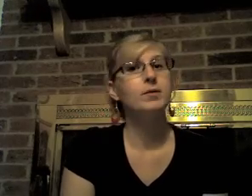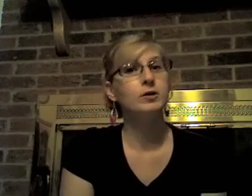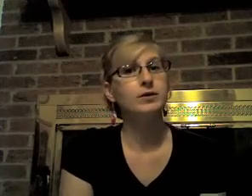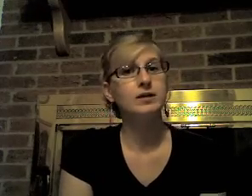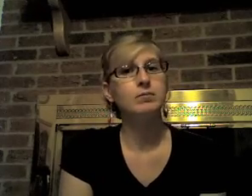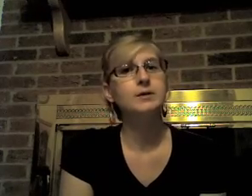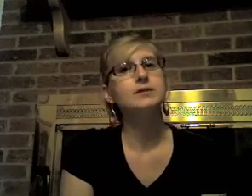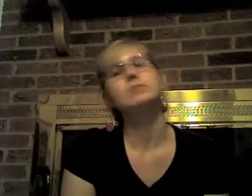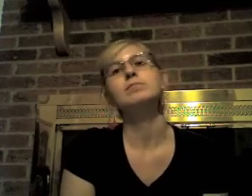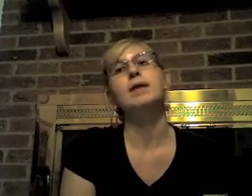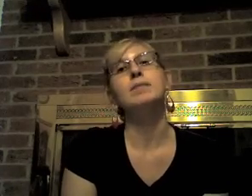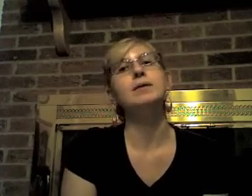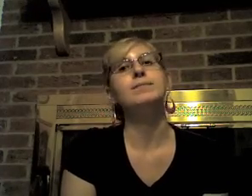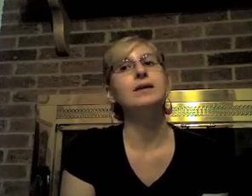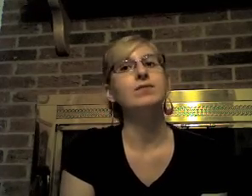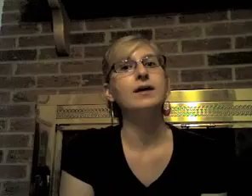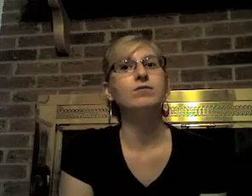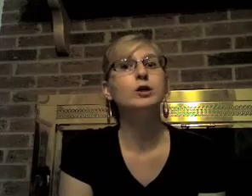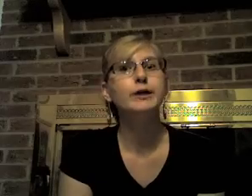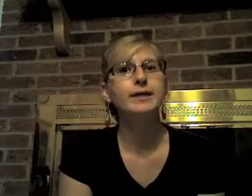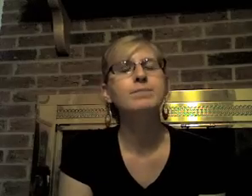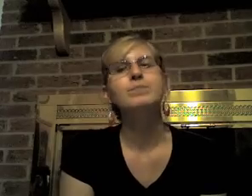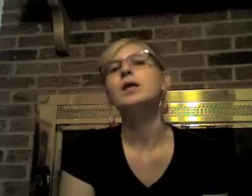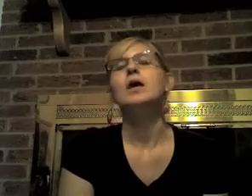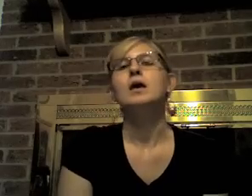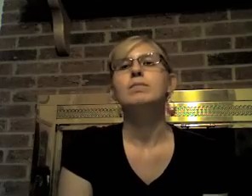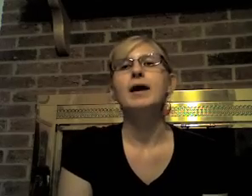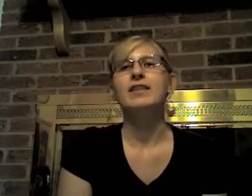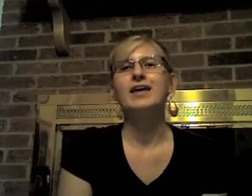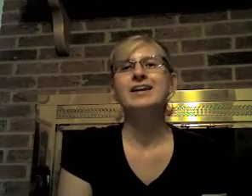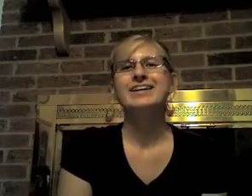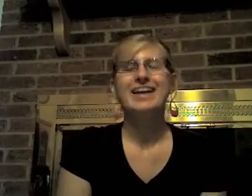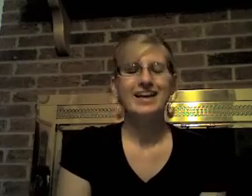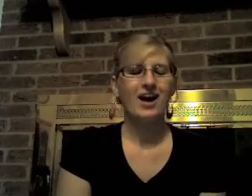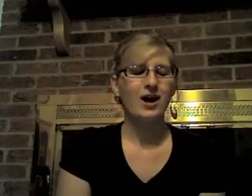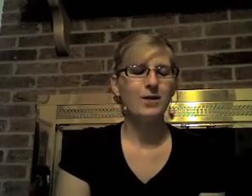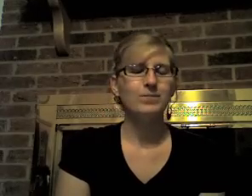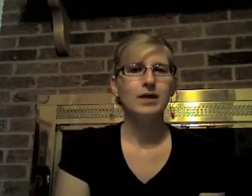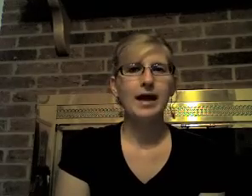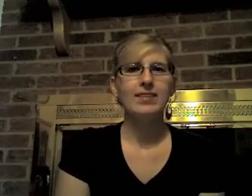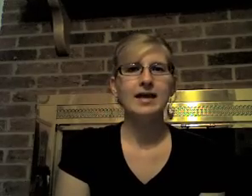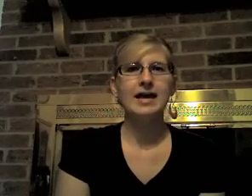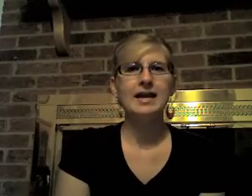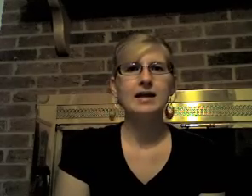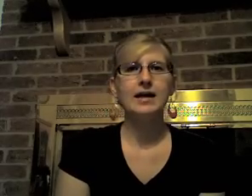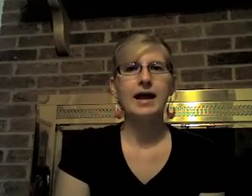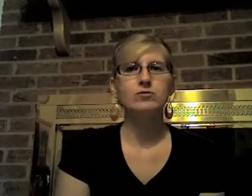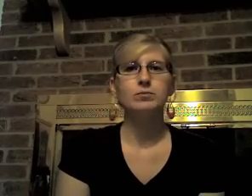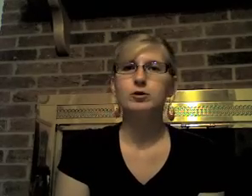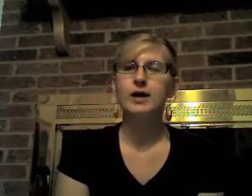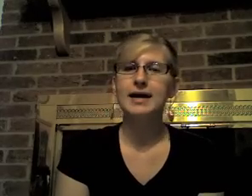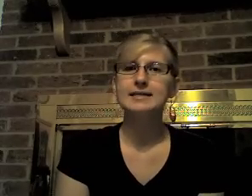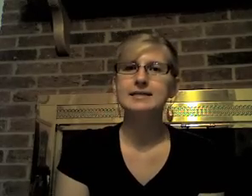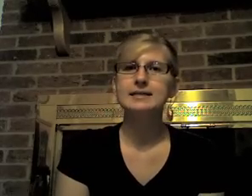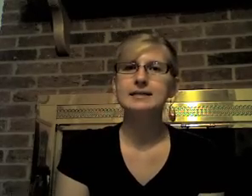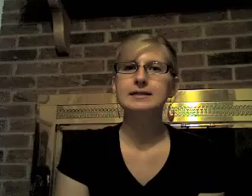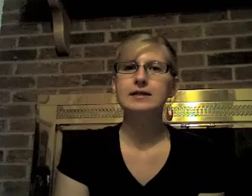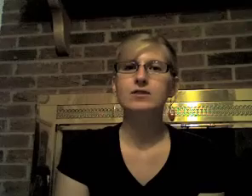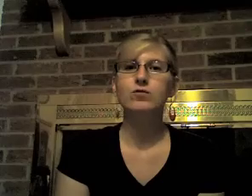familiar with numbers, maybe even have learned them by then, and then as we progress the